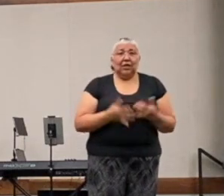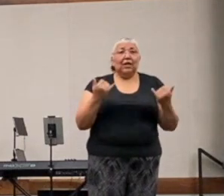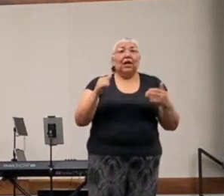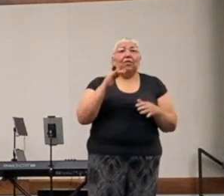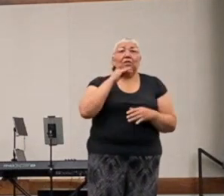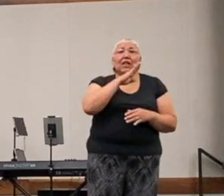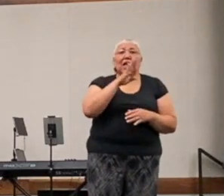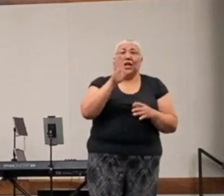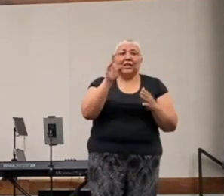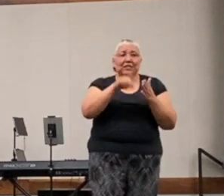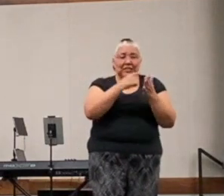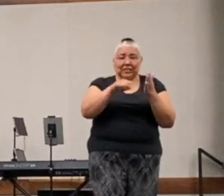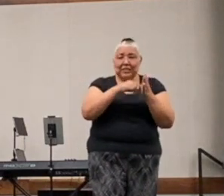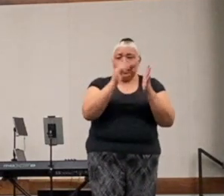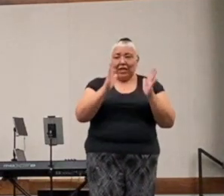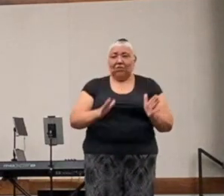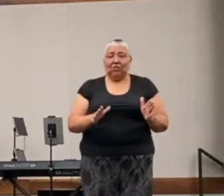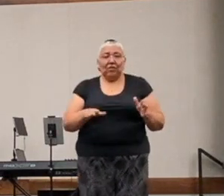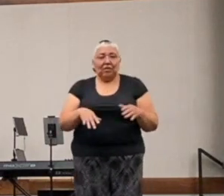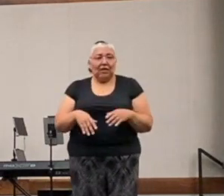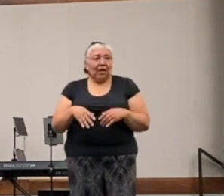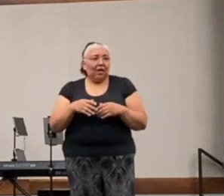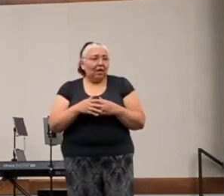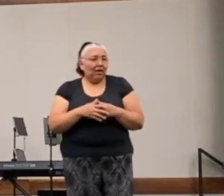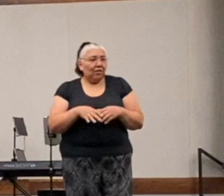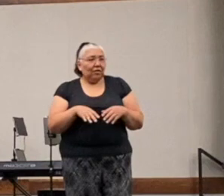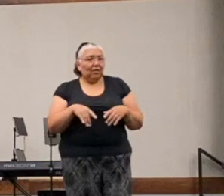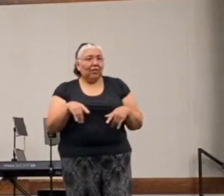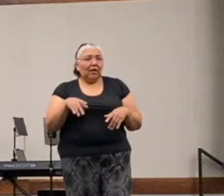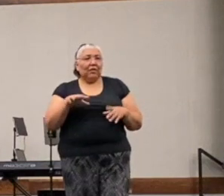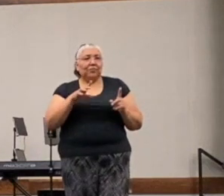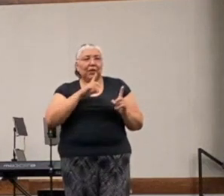Lies and slanderous accusations can even end off.